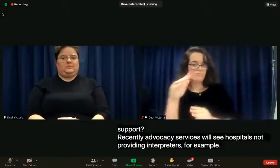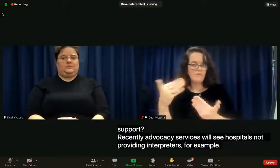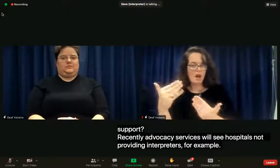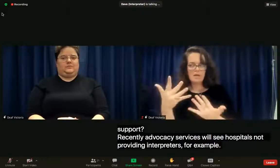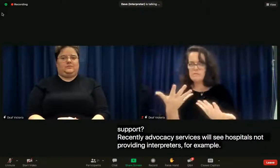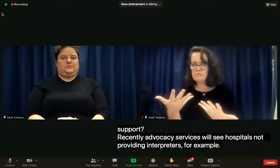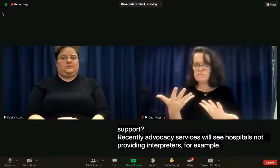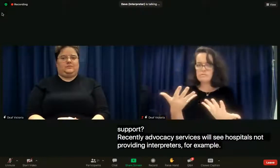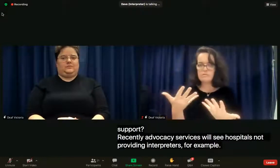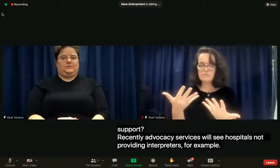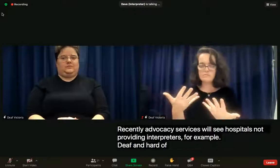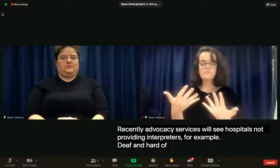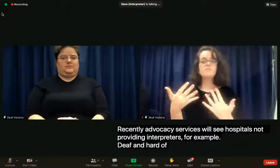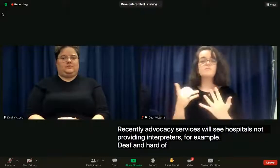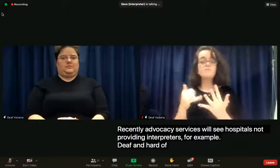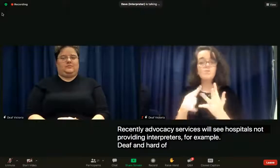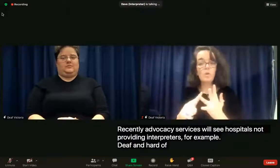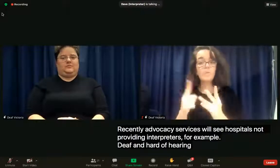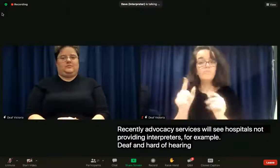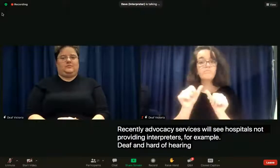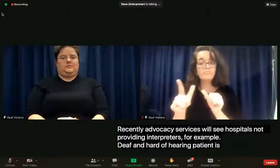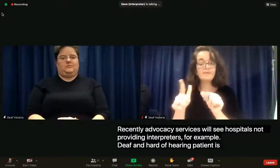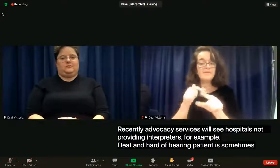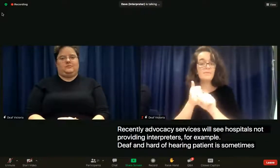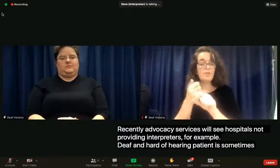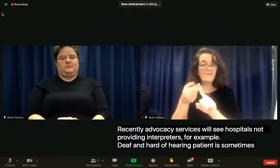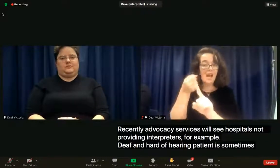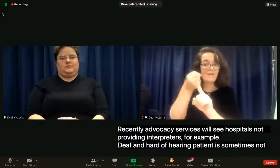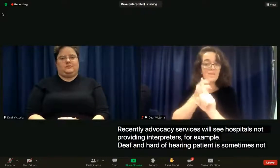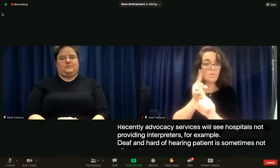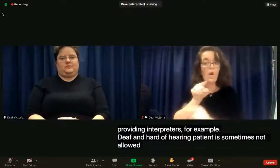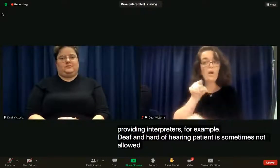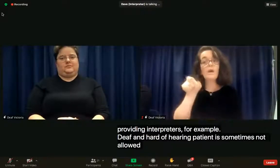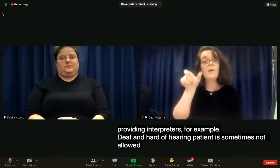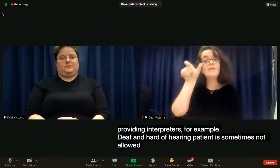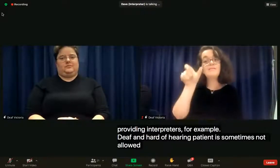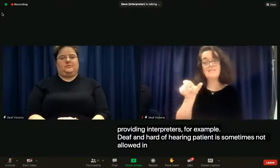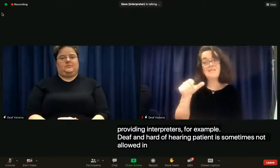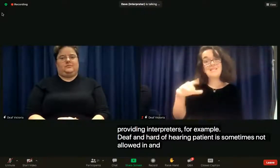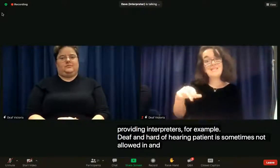not allowed in and not able to have those access provisions sent through. So,